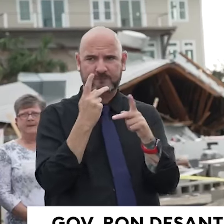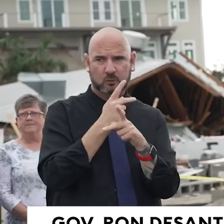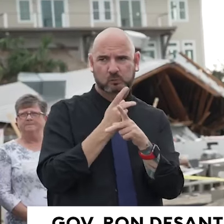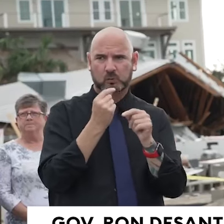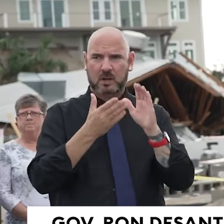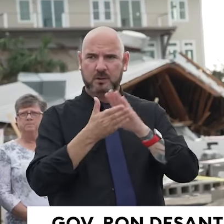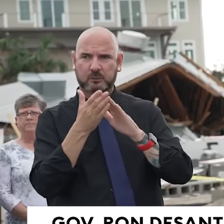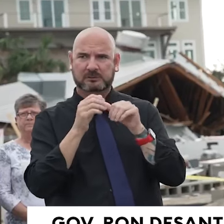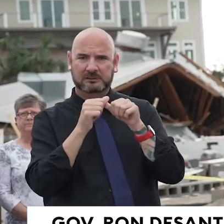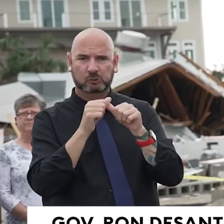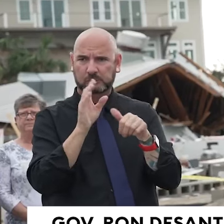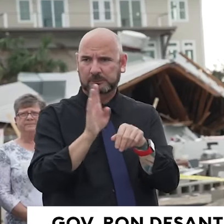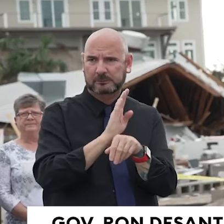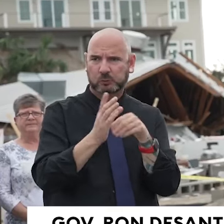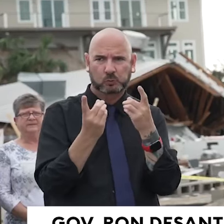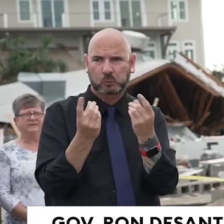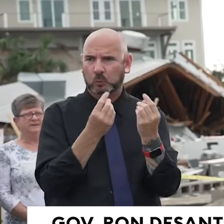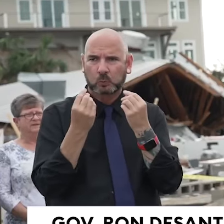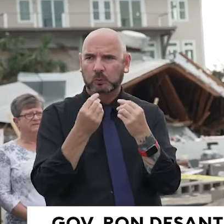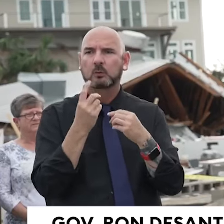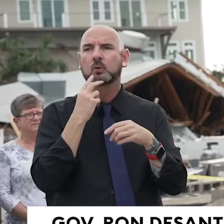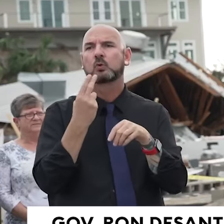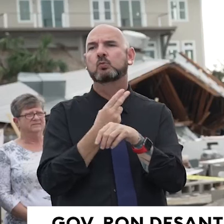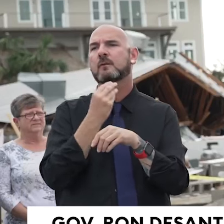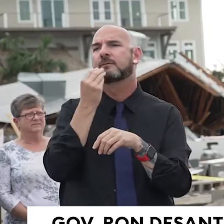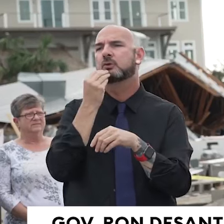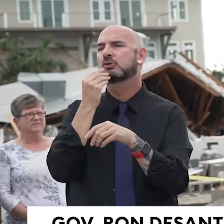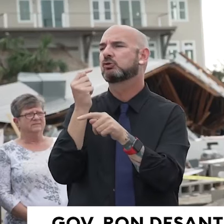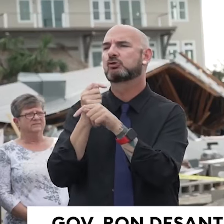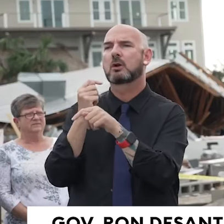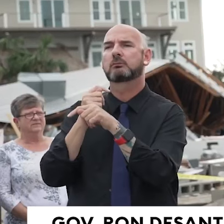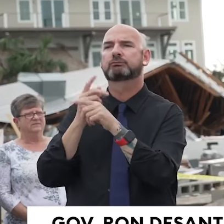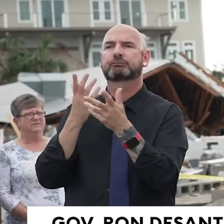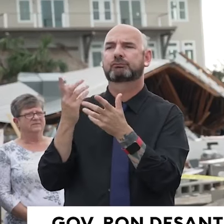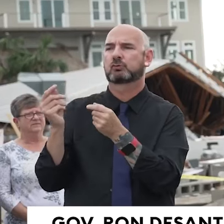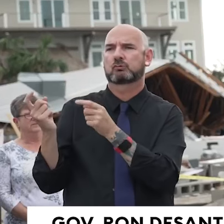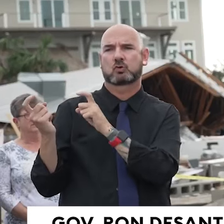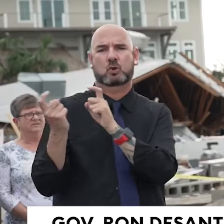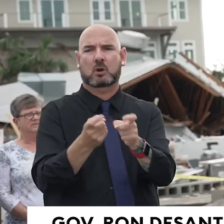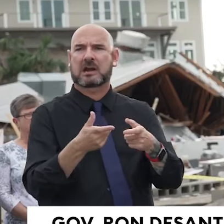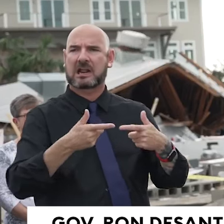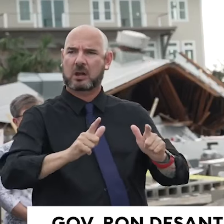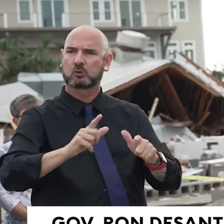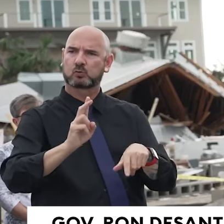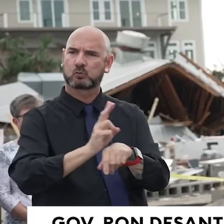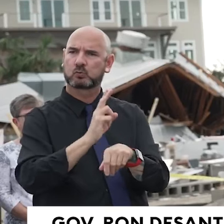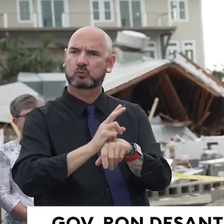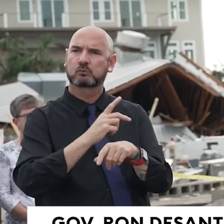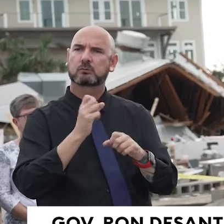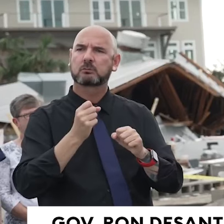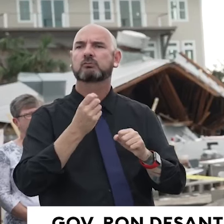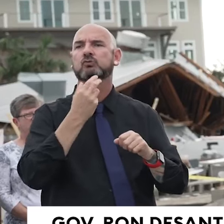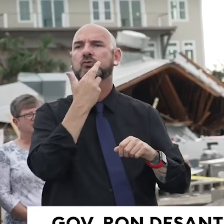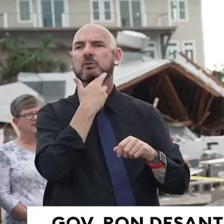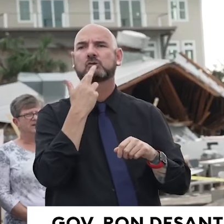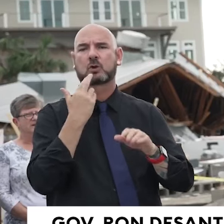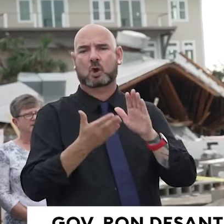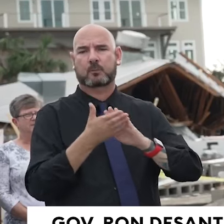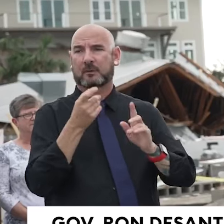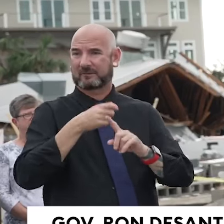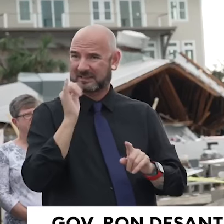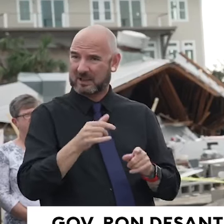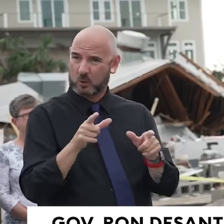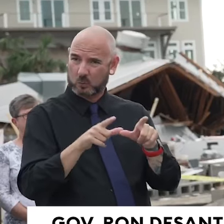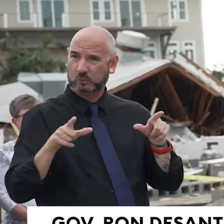they wanted to utilize a food truck that's been donated to them to be able to host restaurant operations from that site. I know a lot of